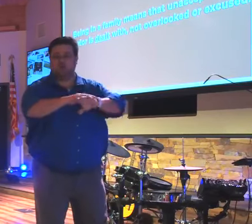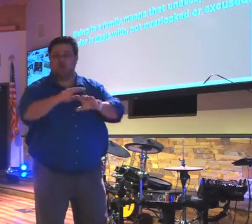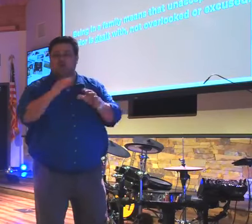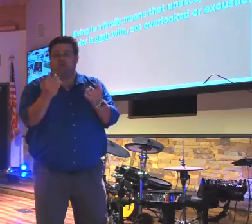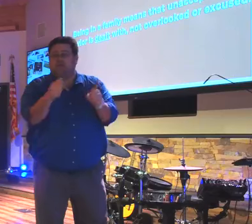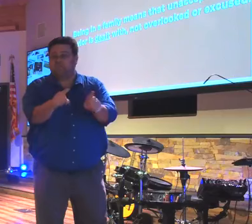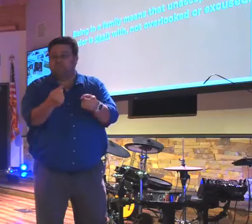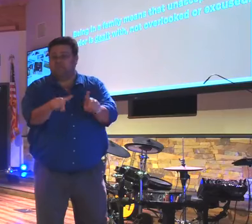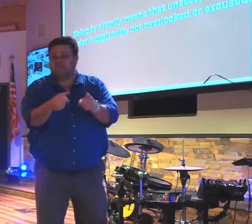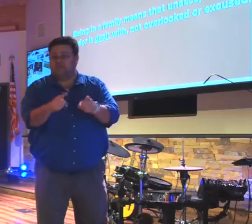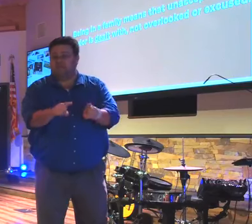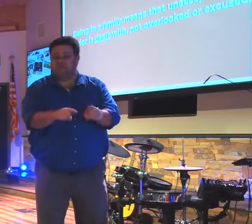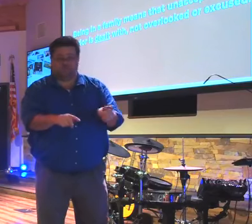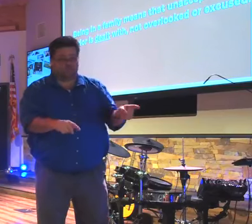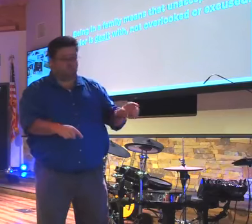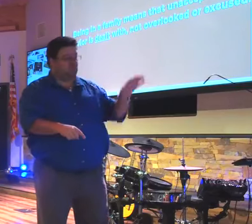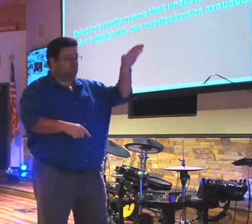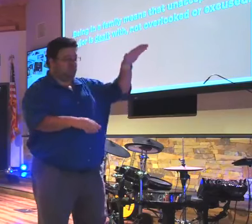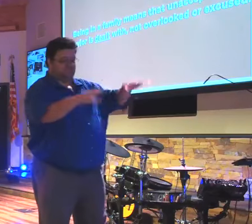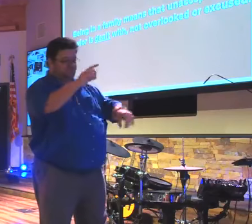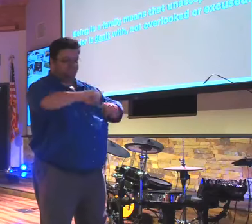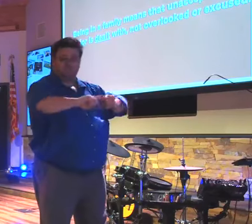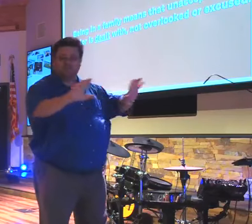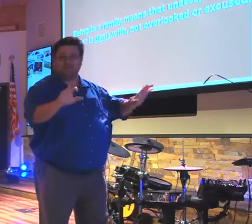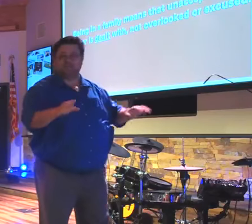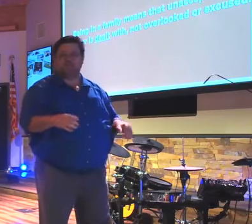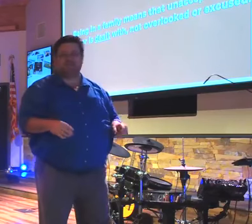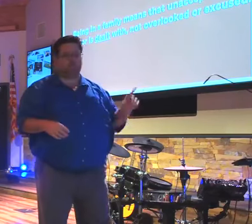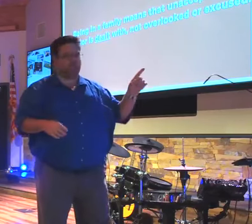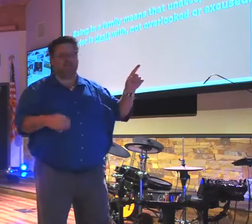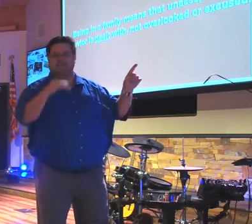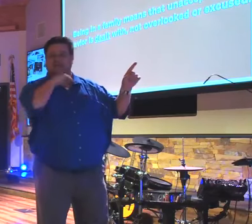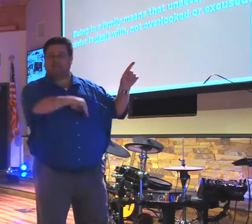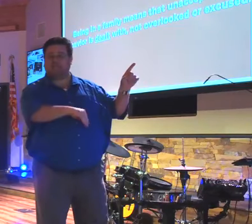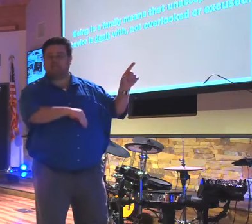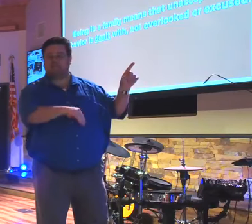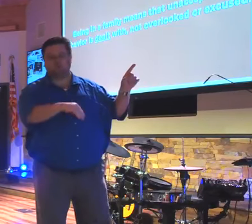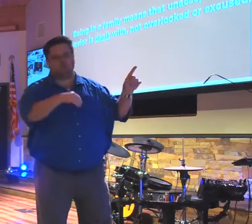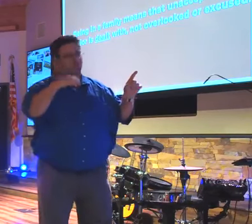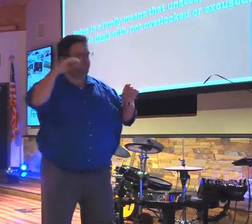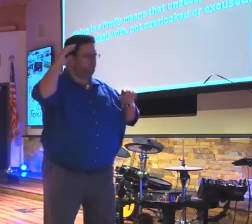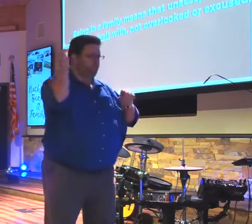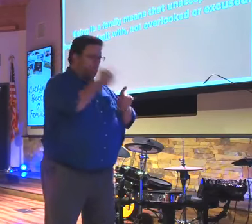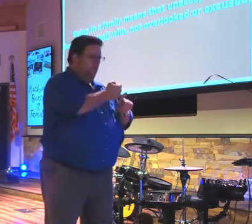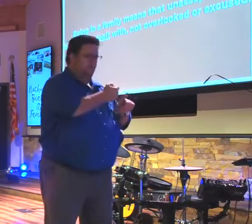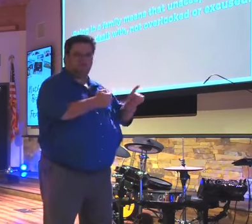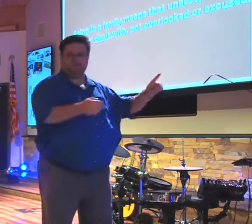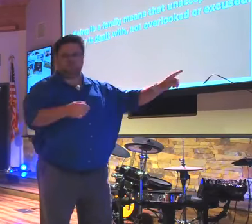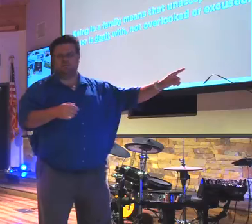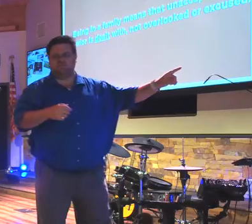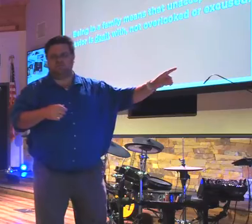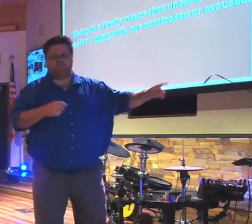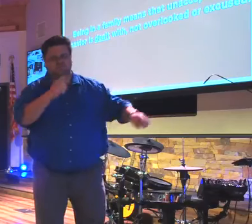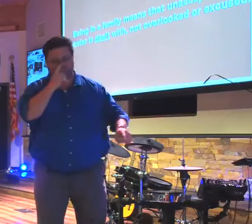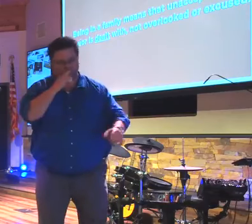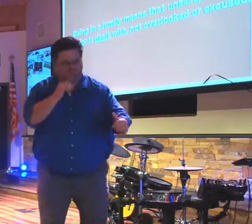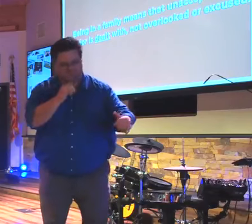needs correction. I always came down a lot harder on things like lying than I did just